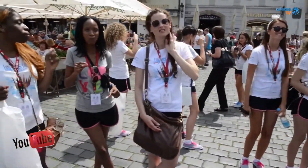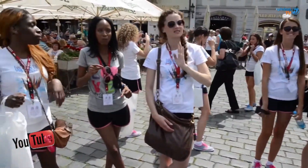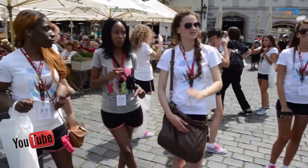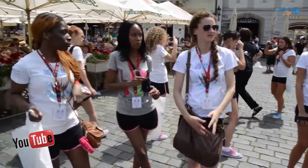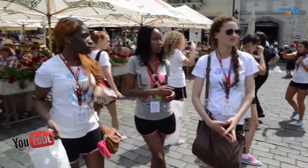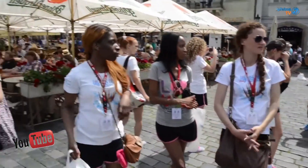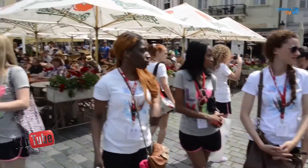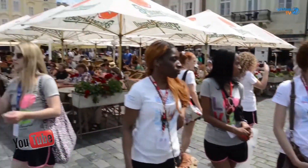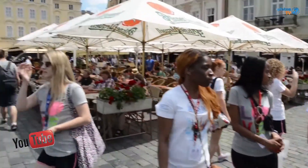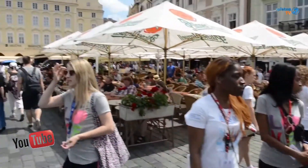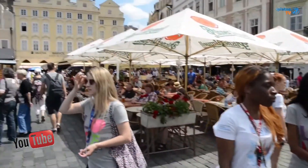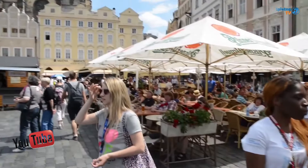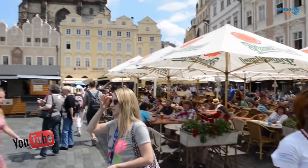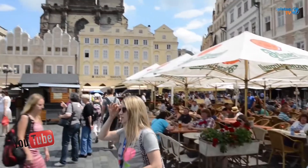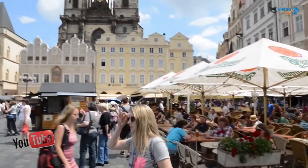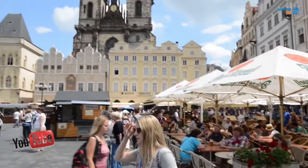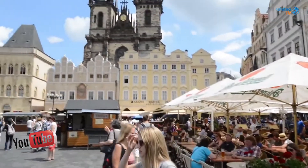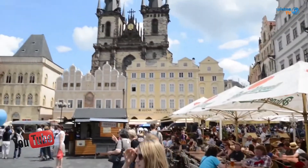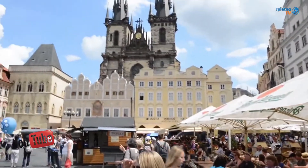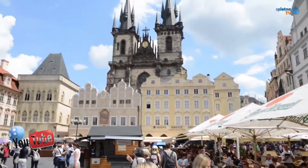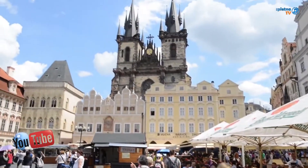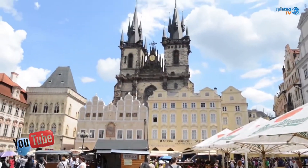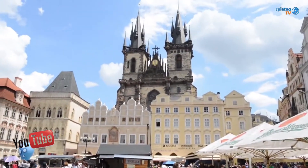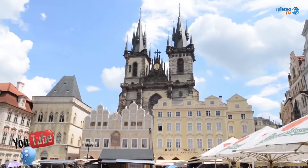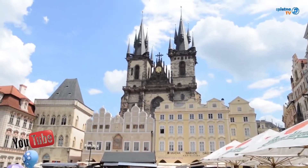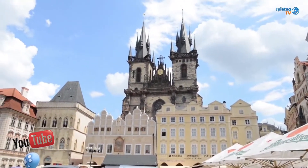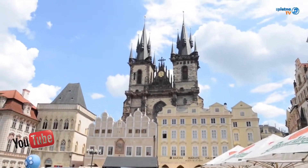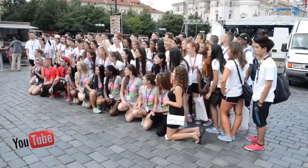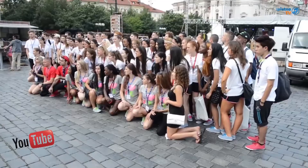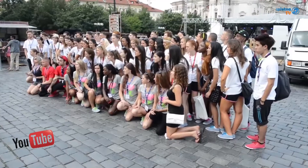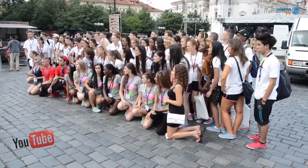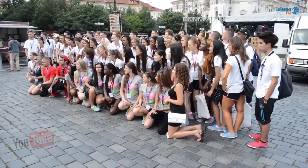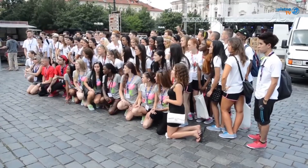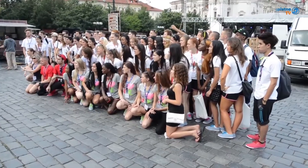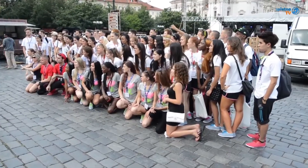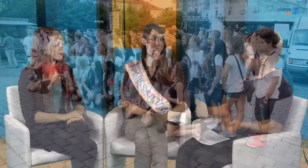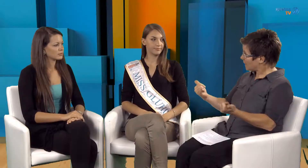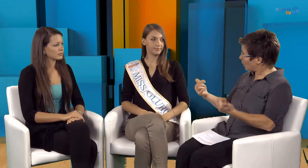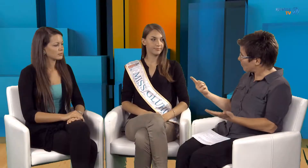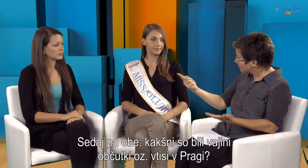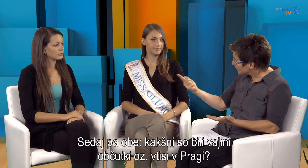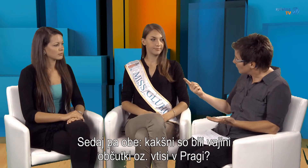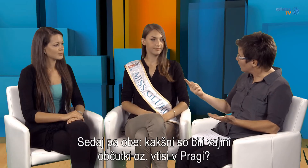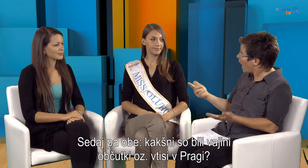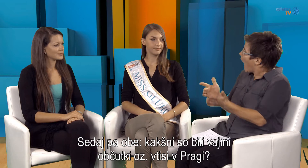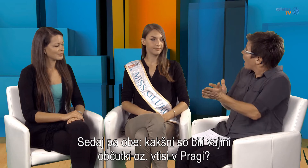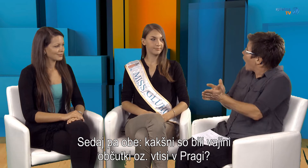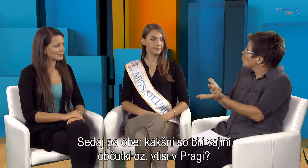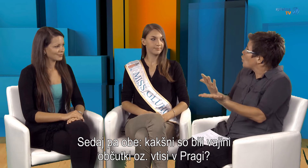Love can give a second chance, lead you through this cosmic dance, like death is floating through. Kako ti to